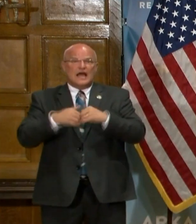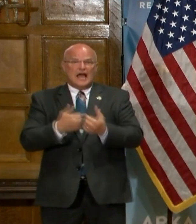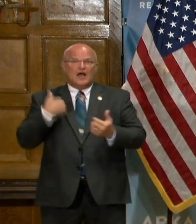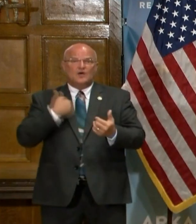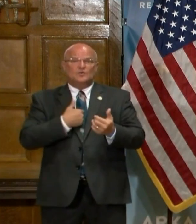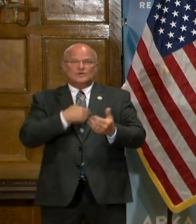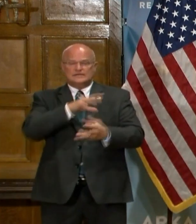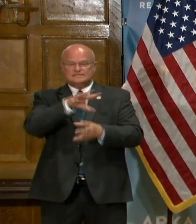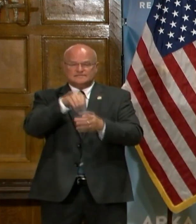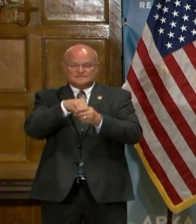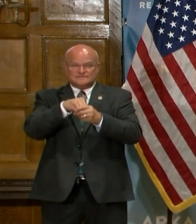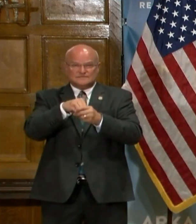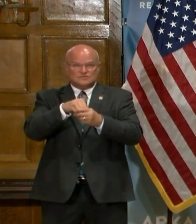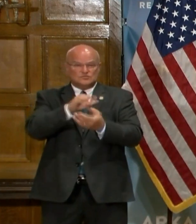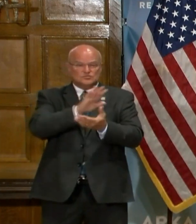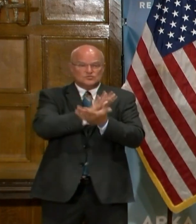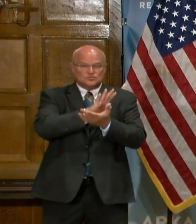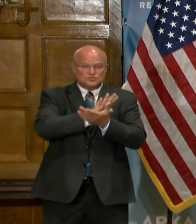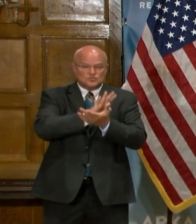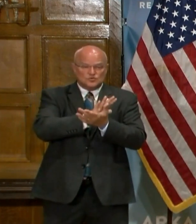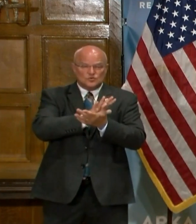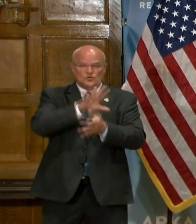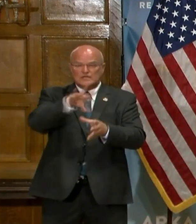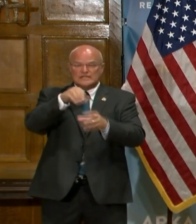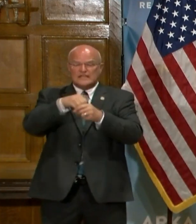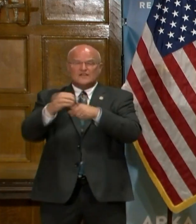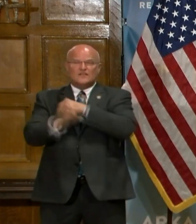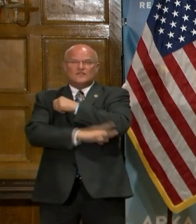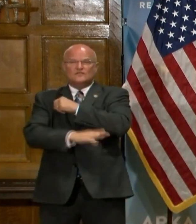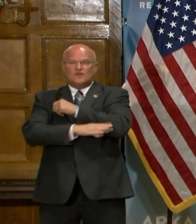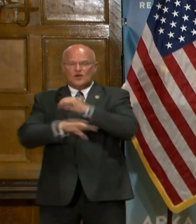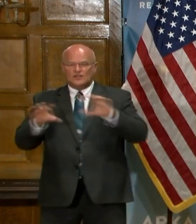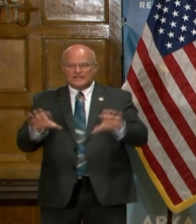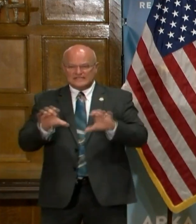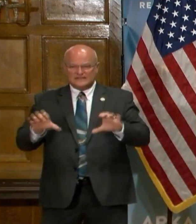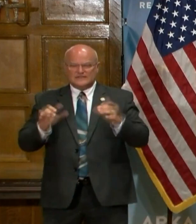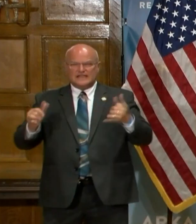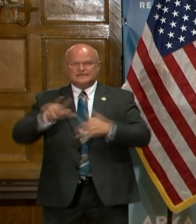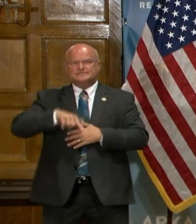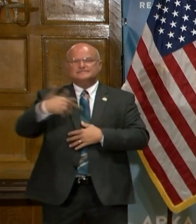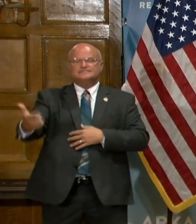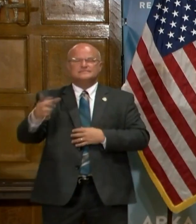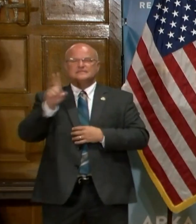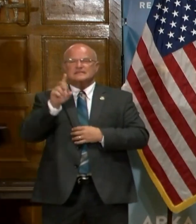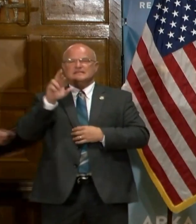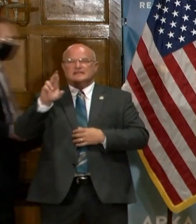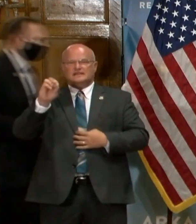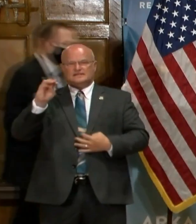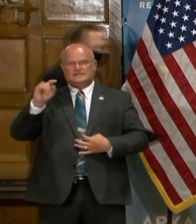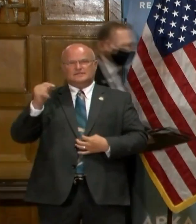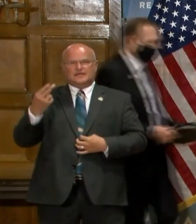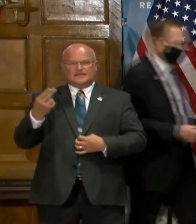we engage in school, how we engage in our fall activities. Dr. Smith.